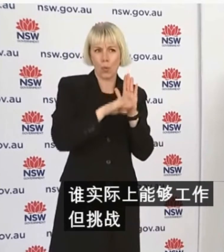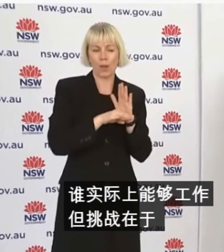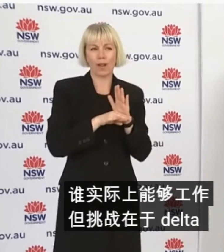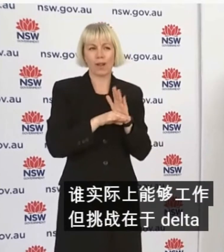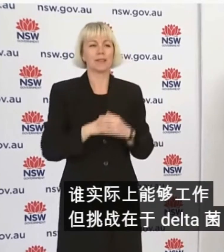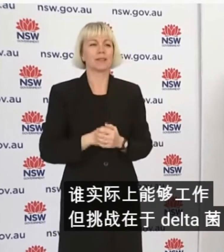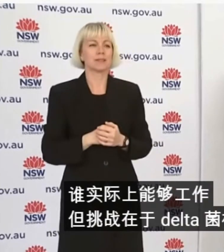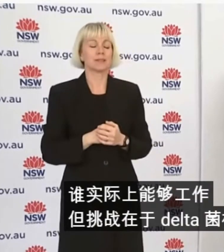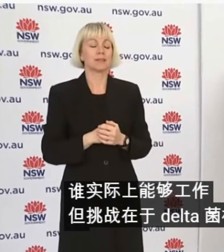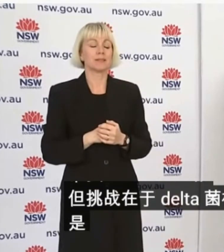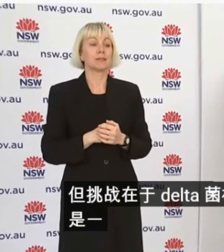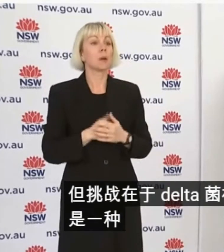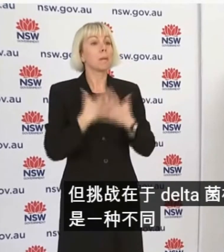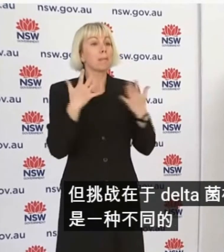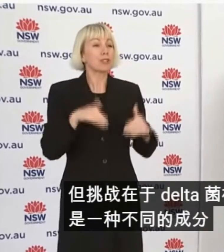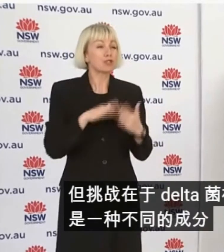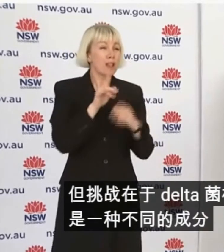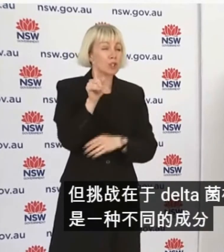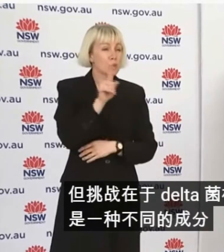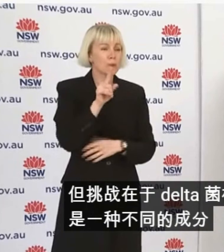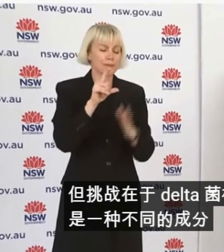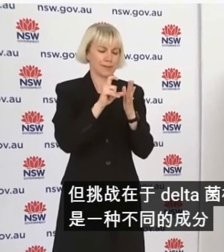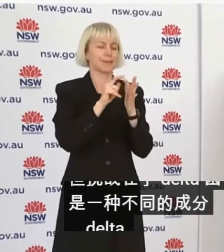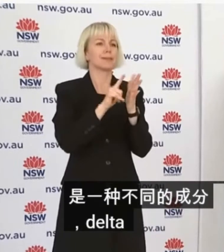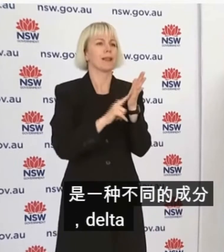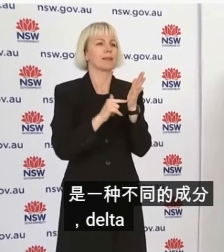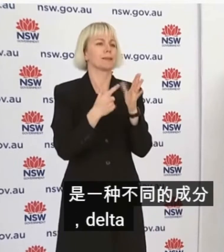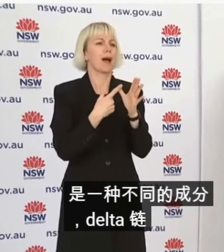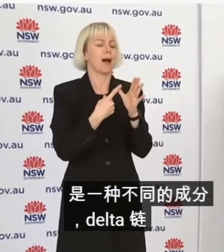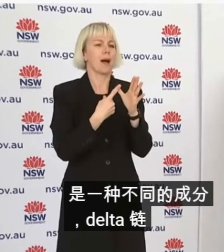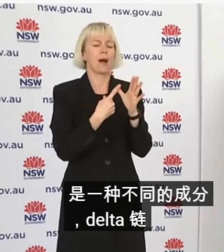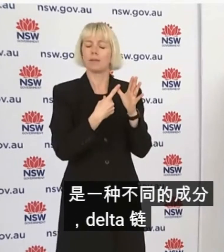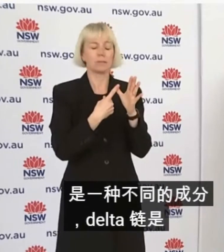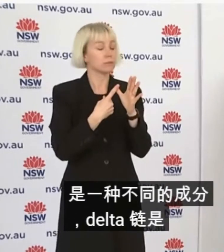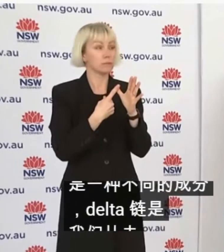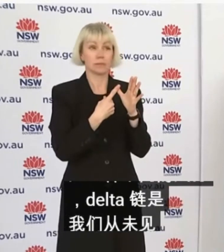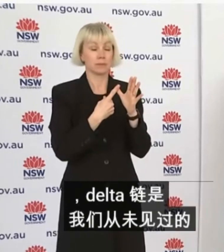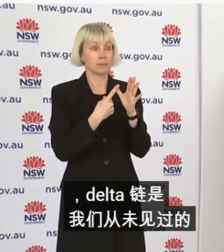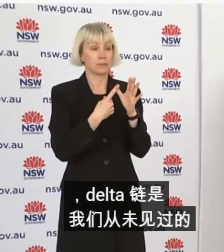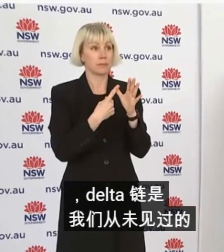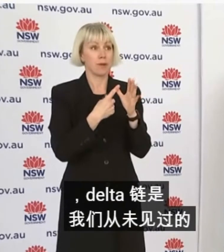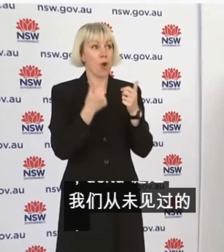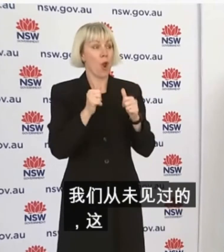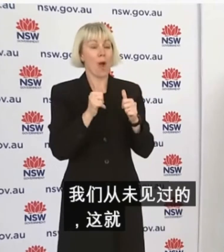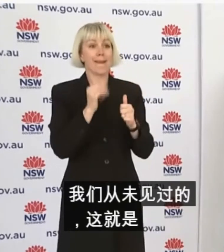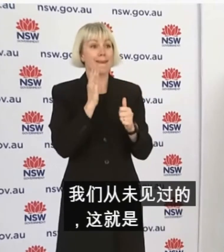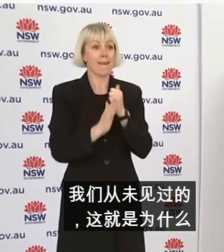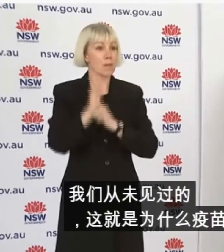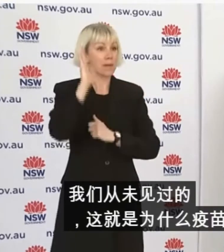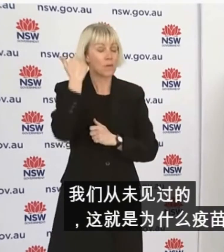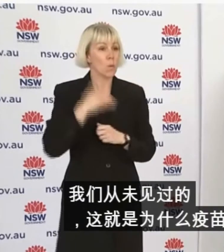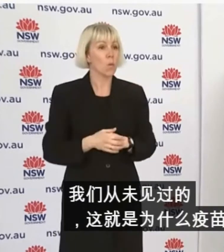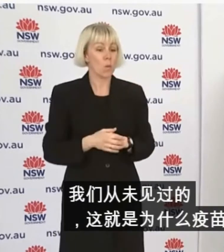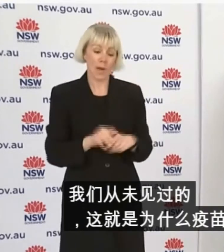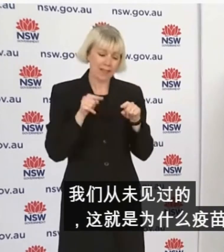the challenge is the Delta strain. That is the one different component. That the Delta strain is like nothing we've seen, and that's why